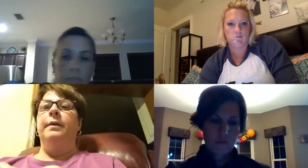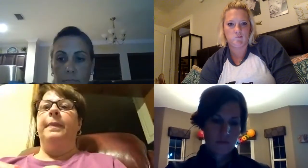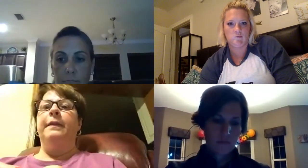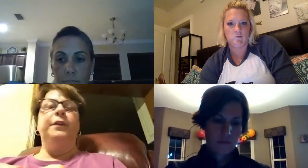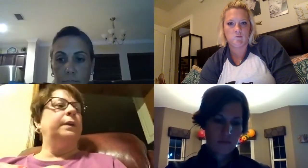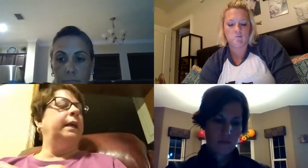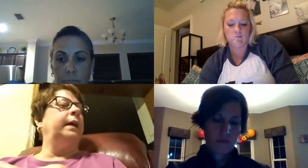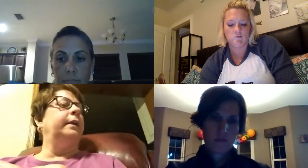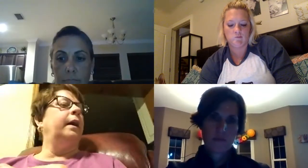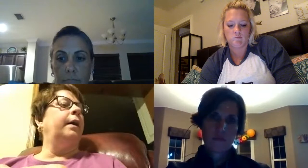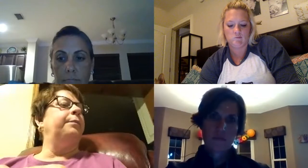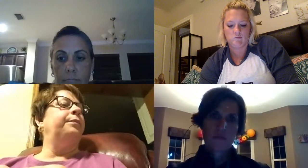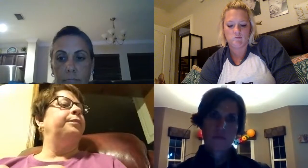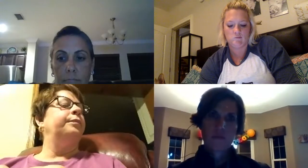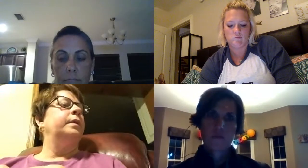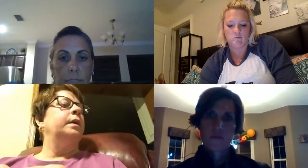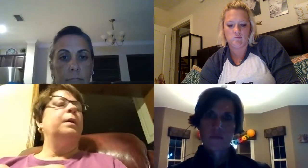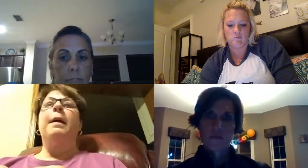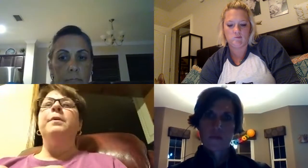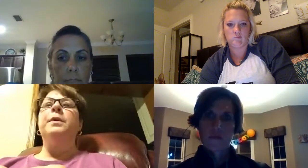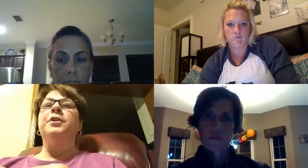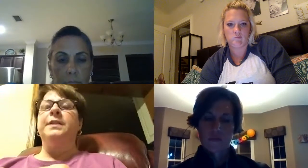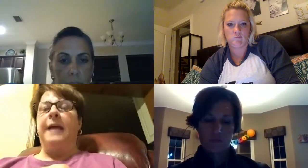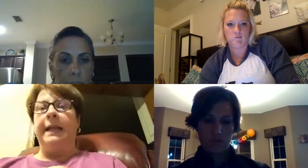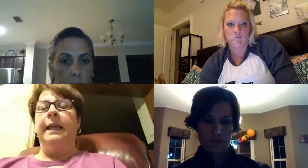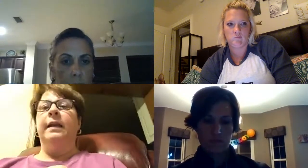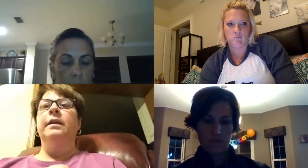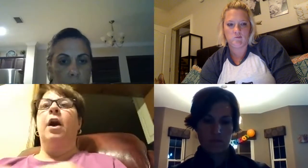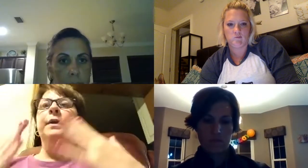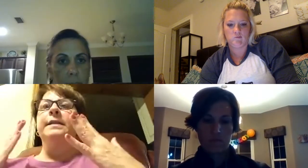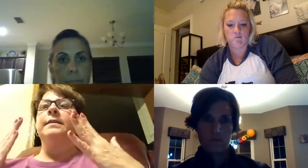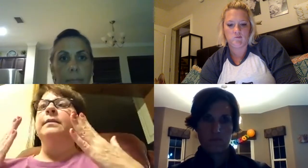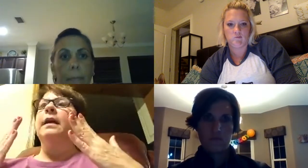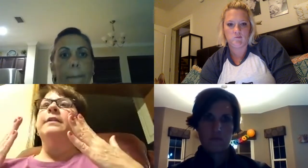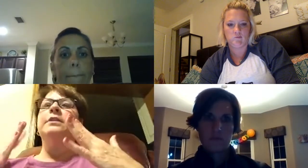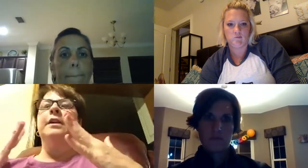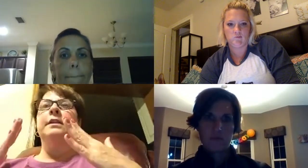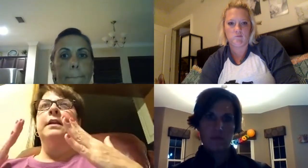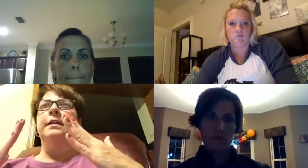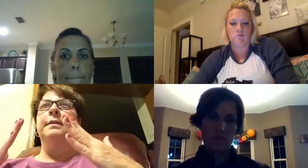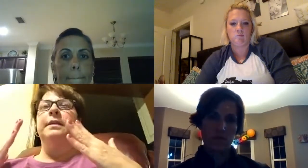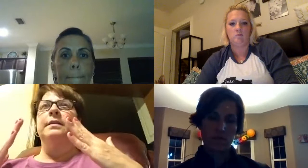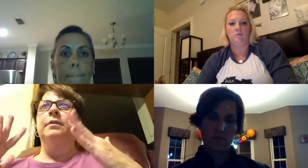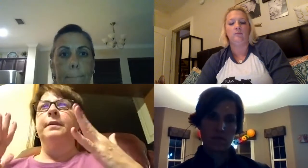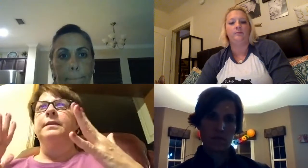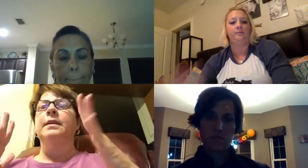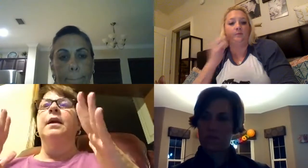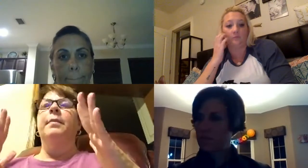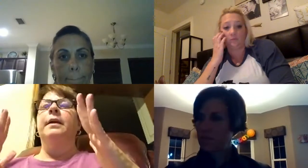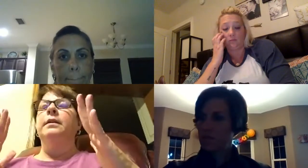if you can remember when you're signing, always, I just try to tell you this little bits, but look at that